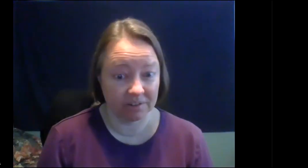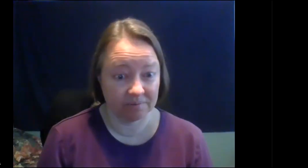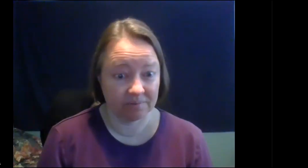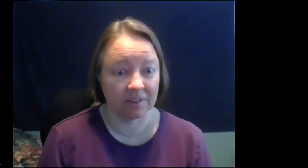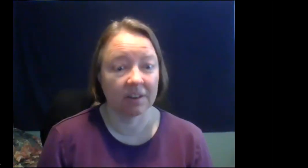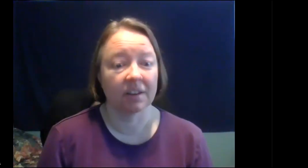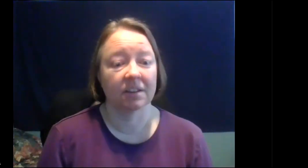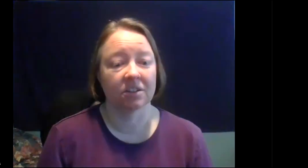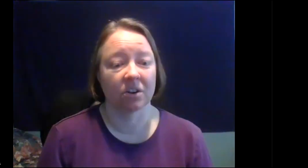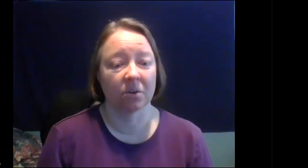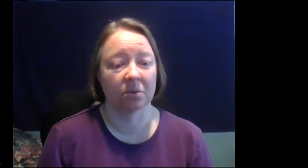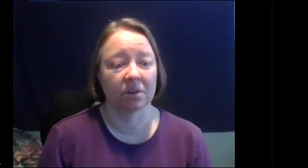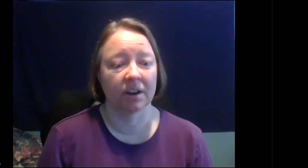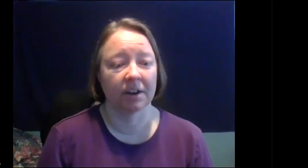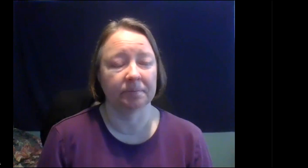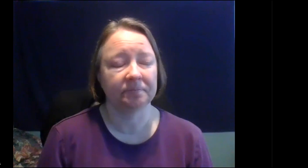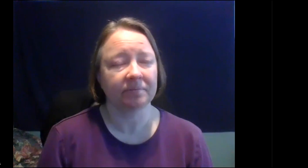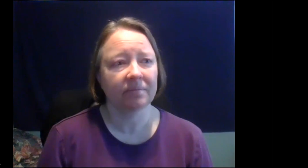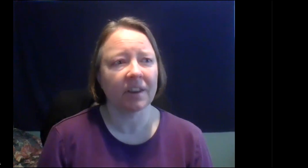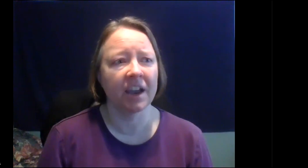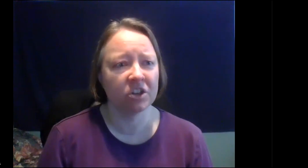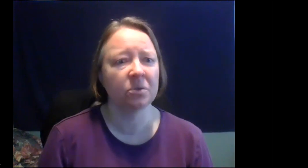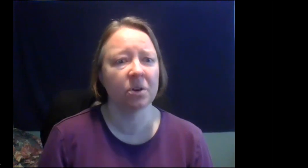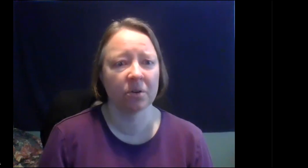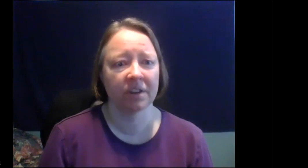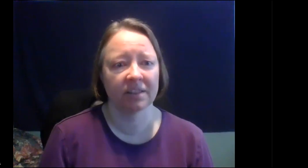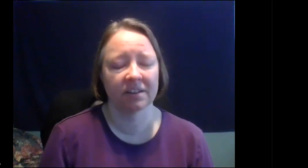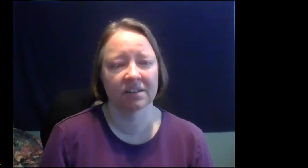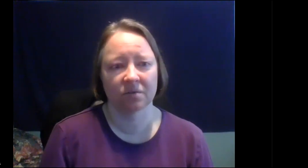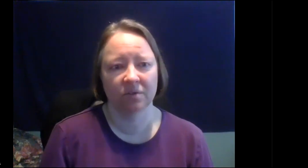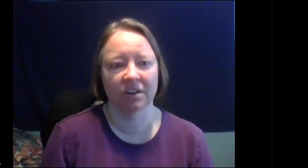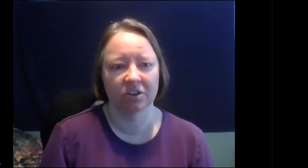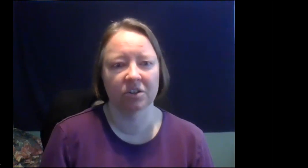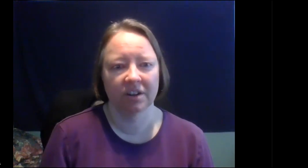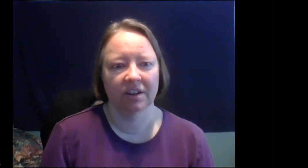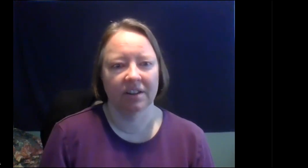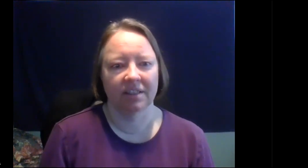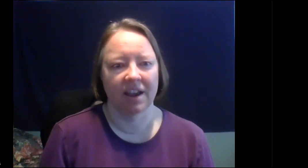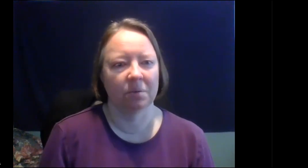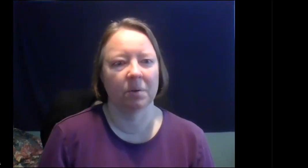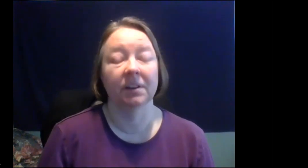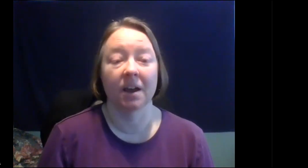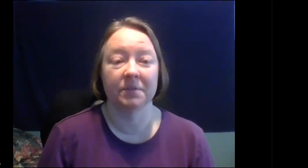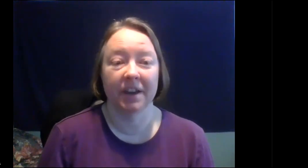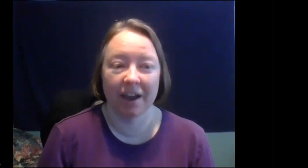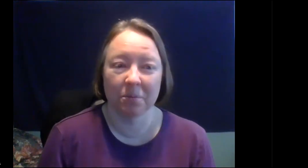general. So I do know that this is a field that we would love to have